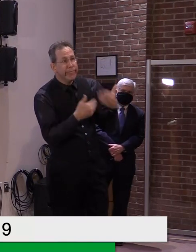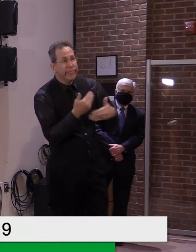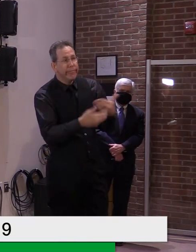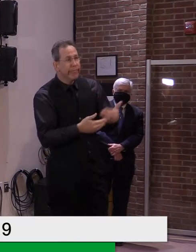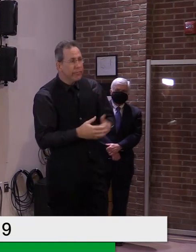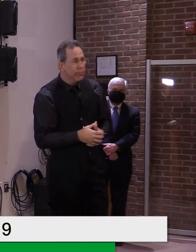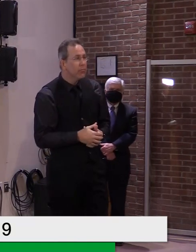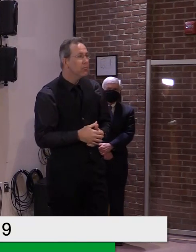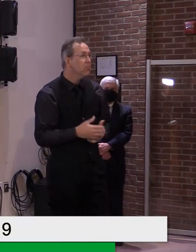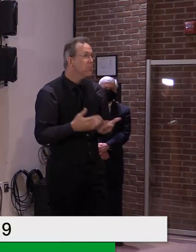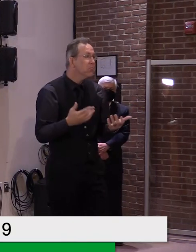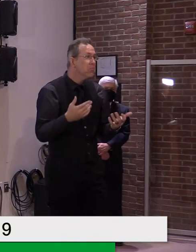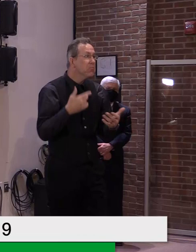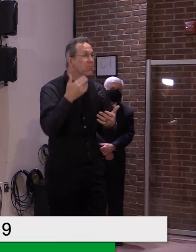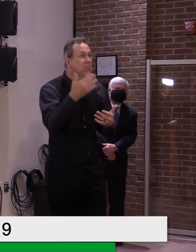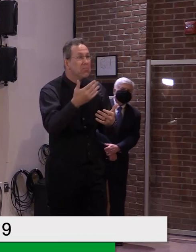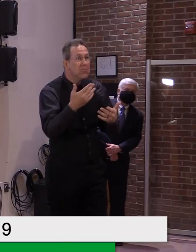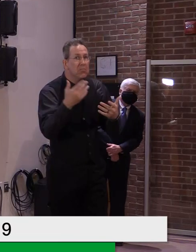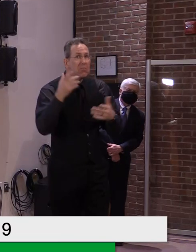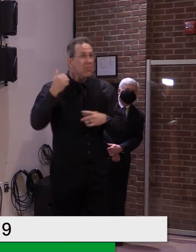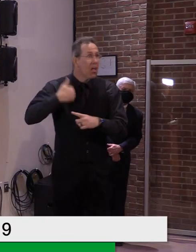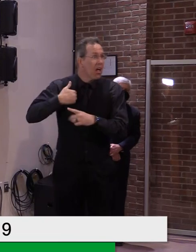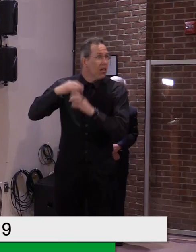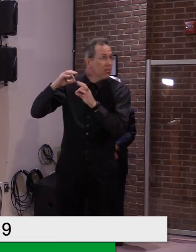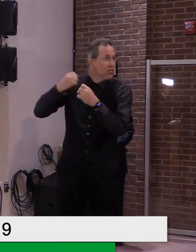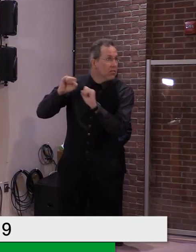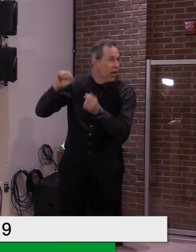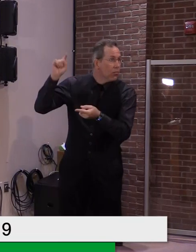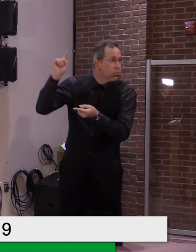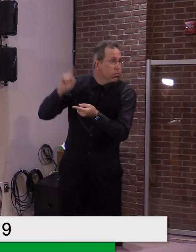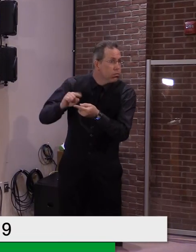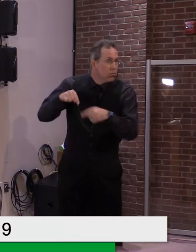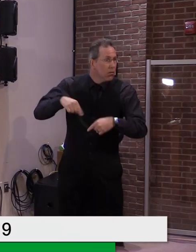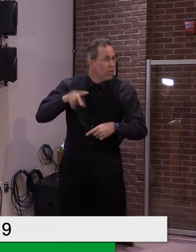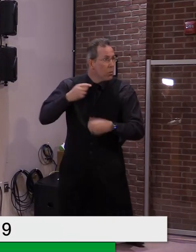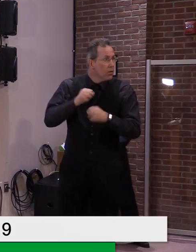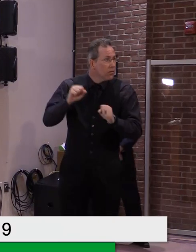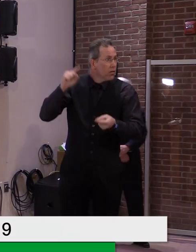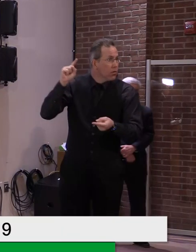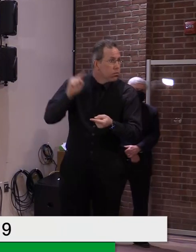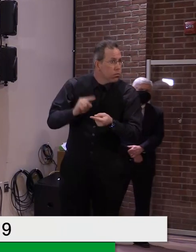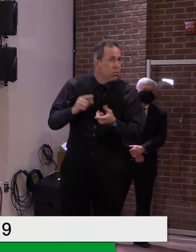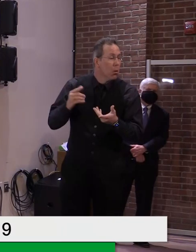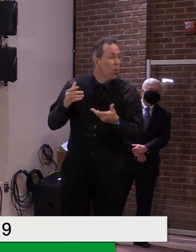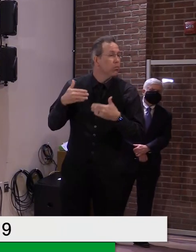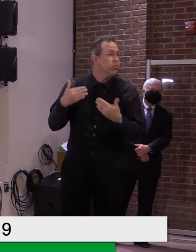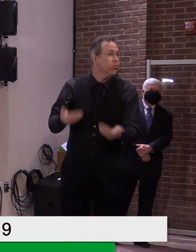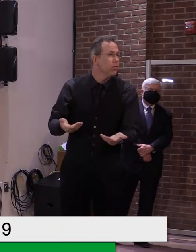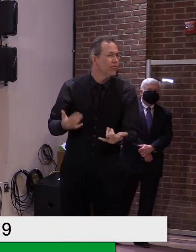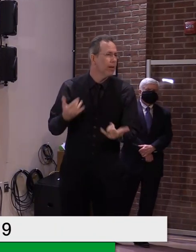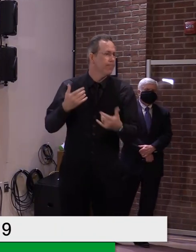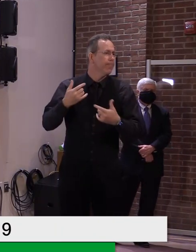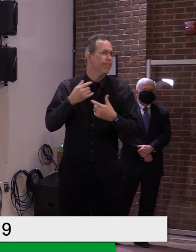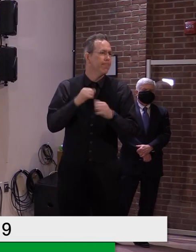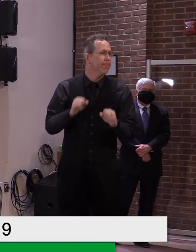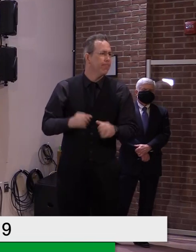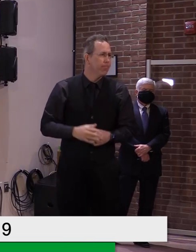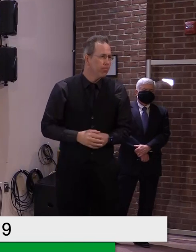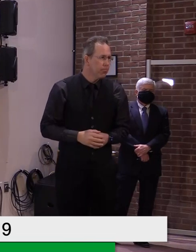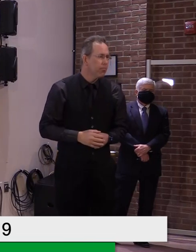you know, even Ontario, to see what would work best for Vermont. But again, at this point in